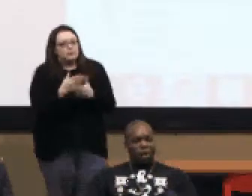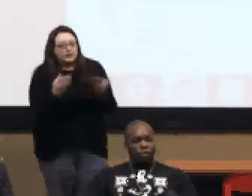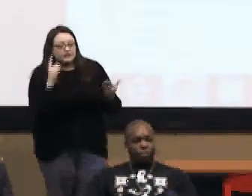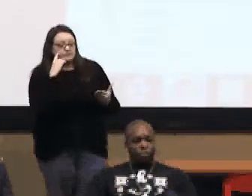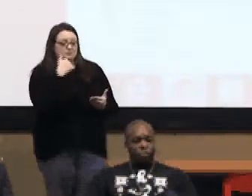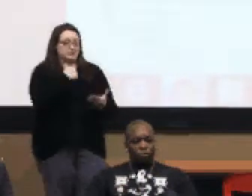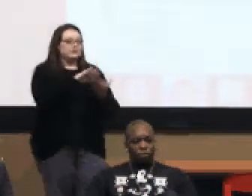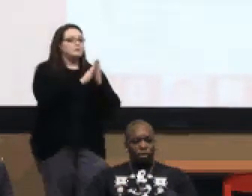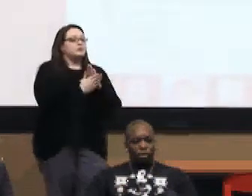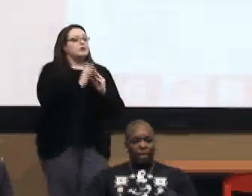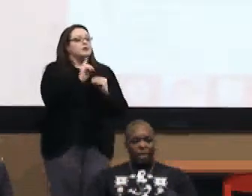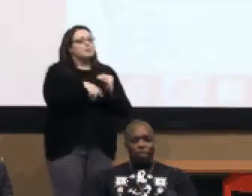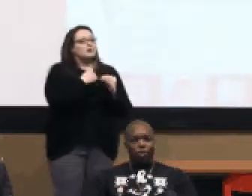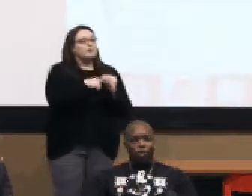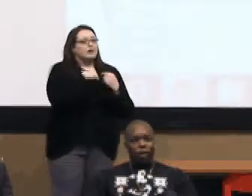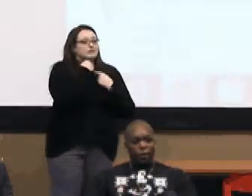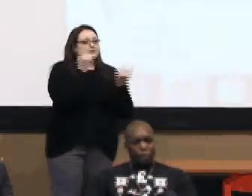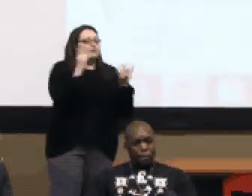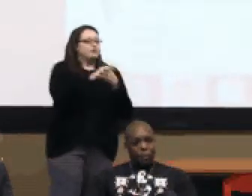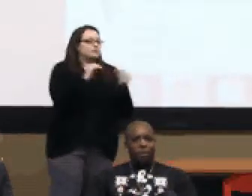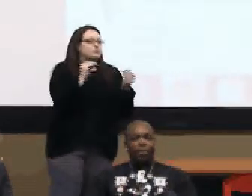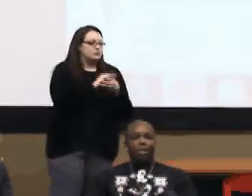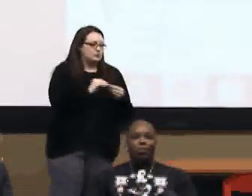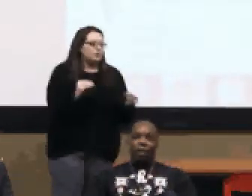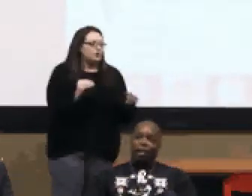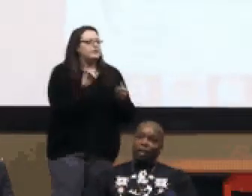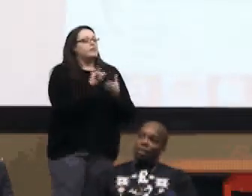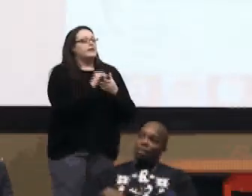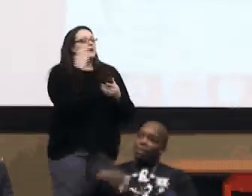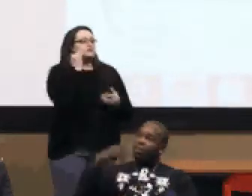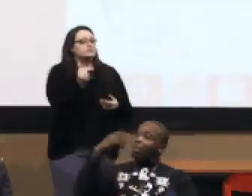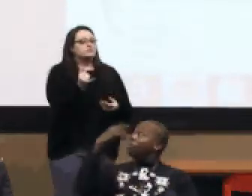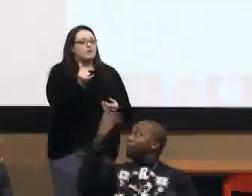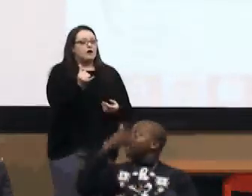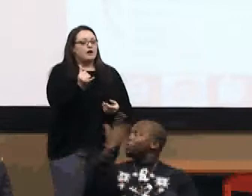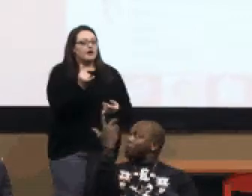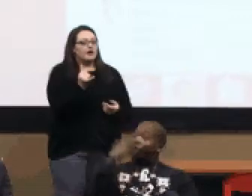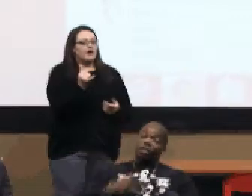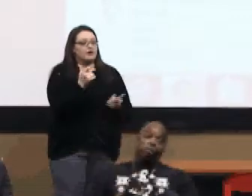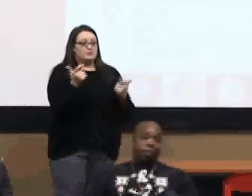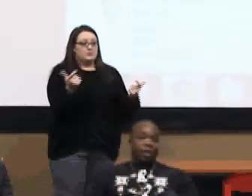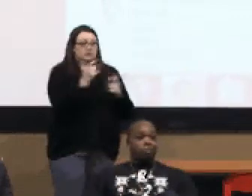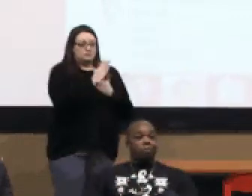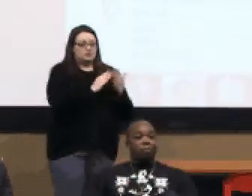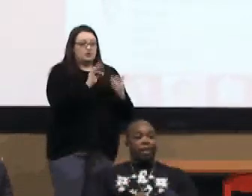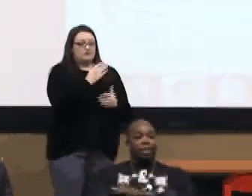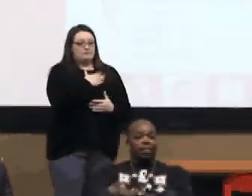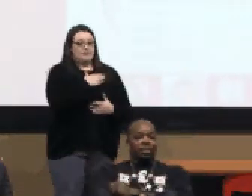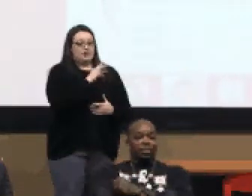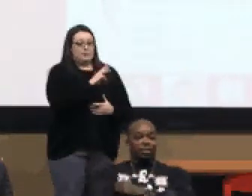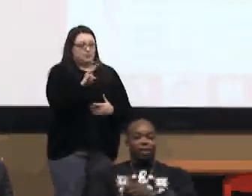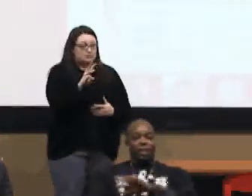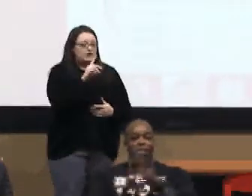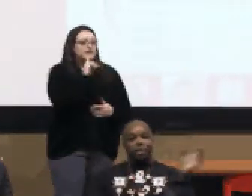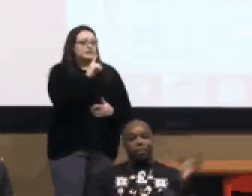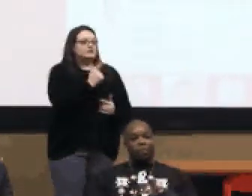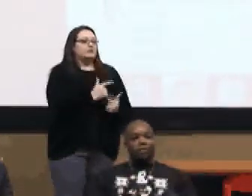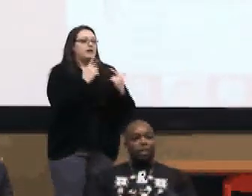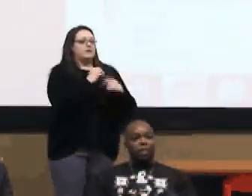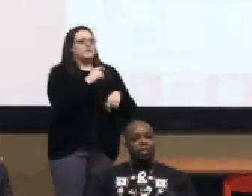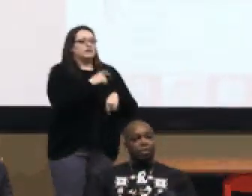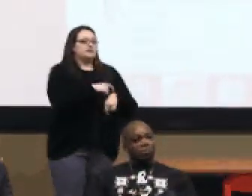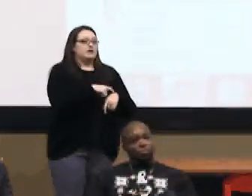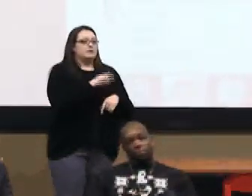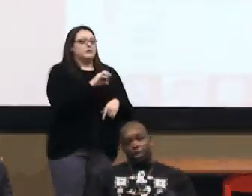became about telling the story. That's why a major part of my website is the life and times